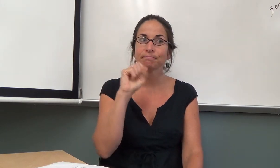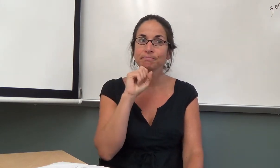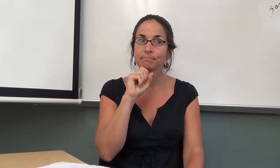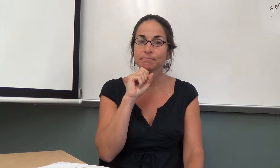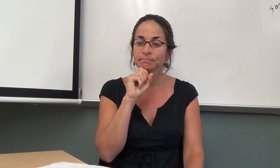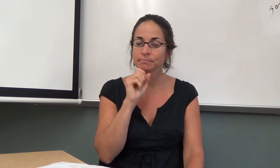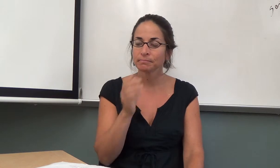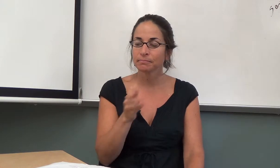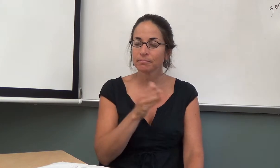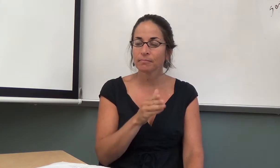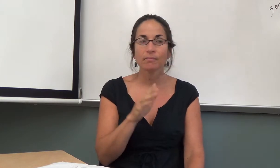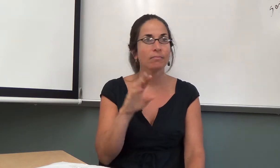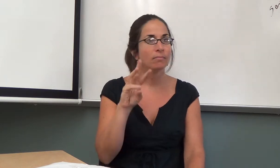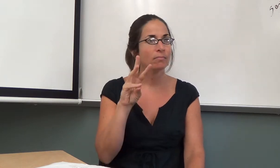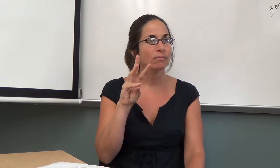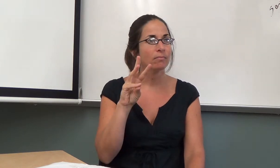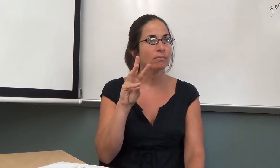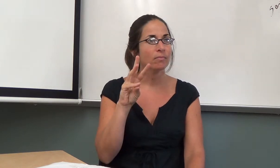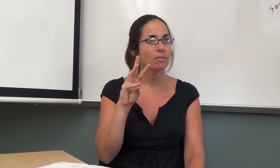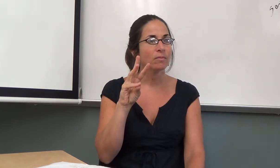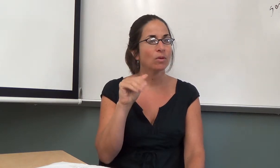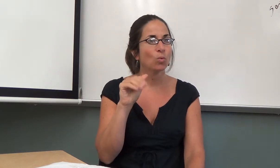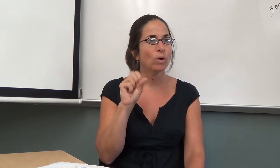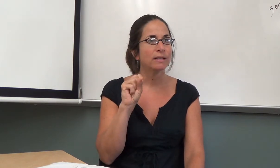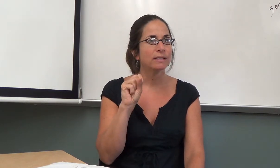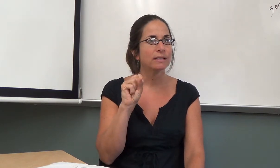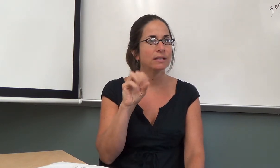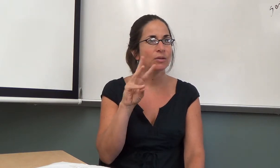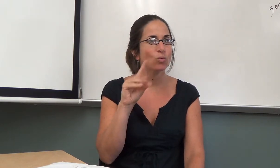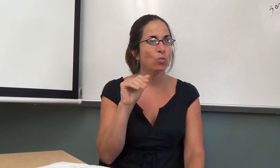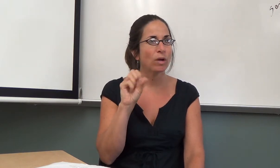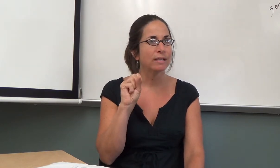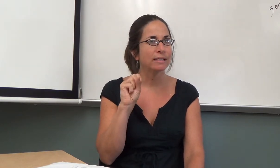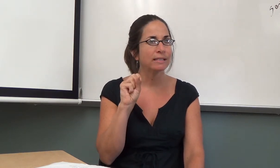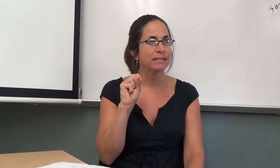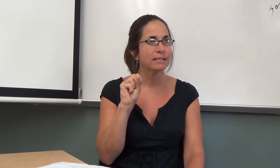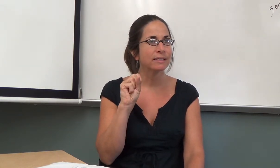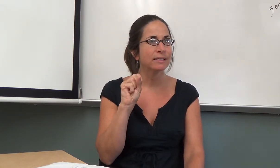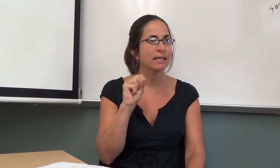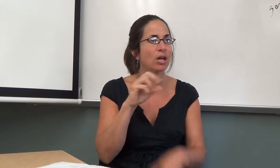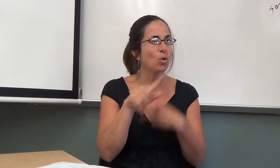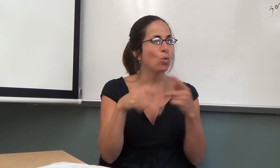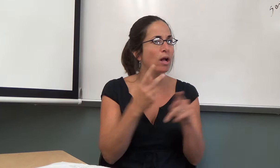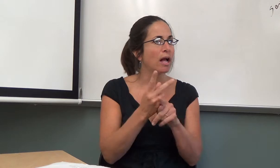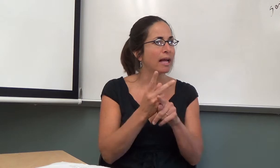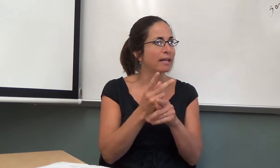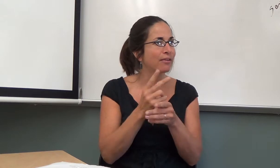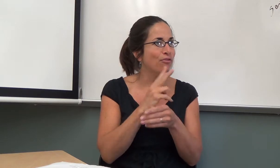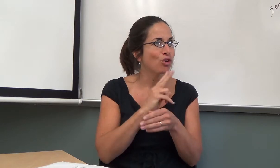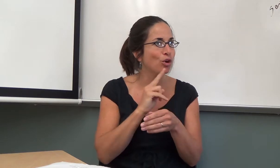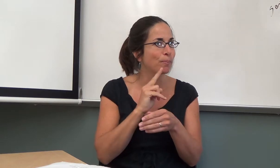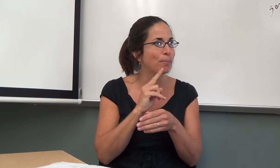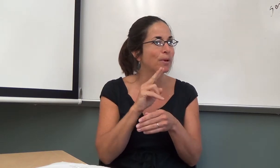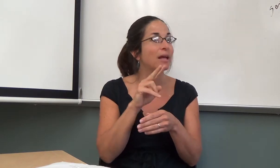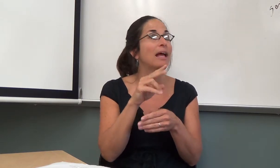Oh, we've heard this one before. What kind of verb is that? Helping verb. There it is. Nice. Helping verb. And how